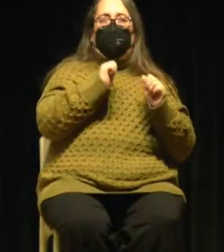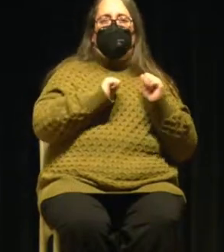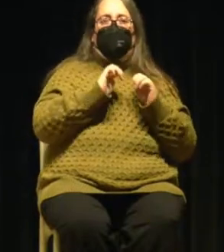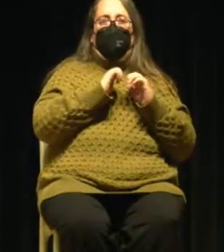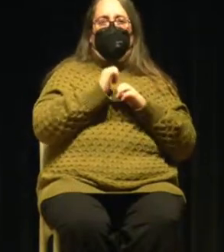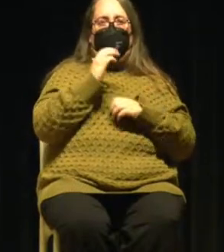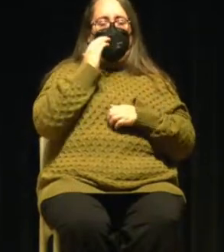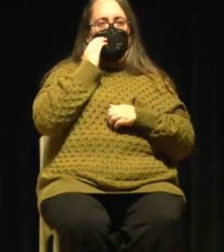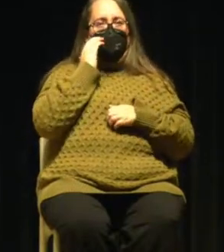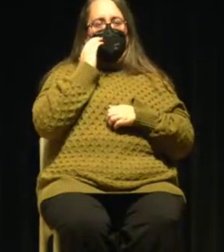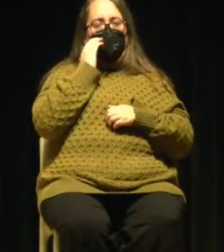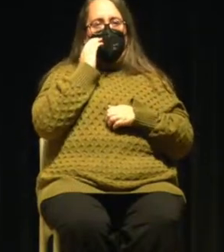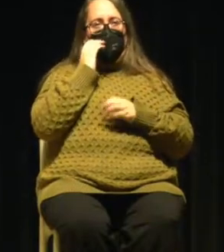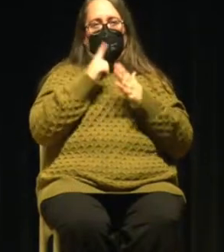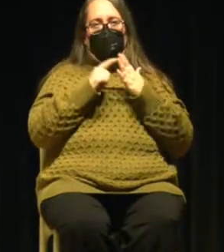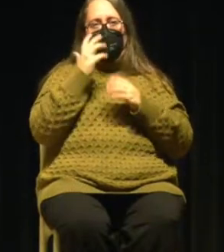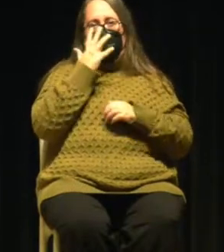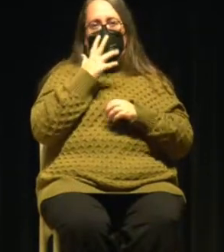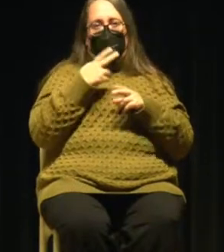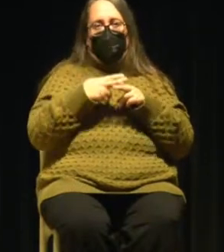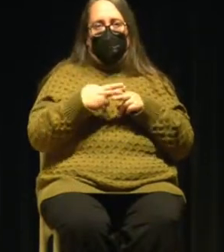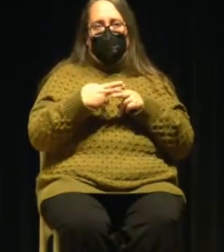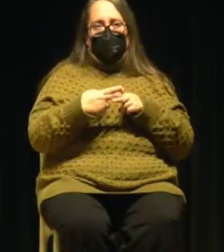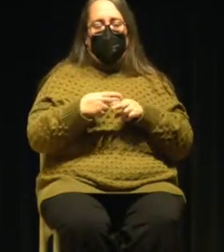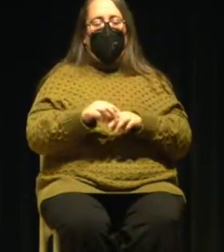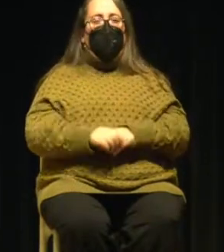they even know what your weight is?